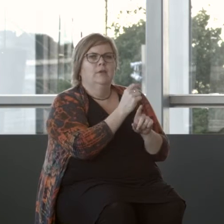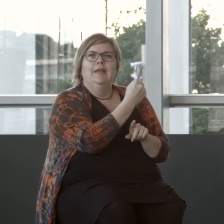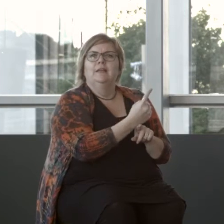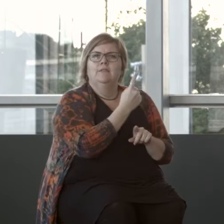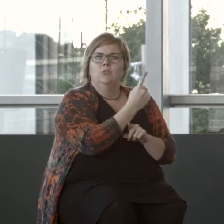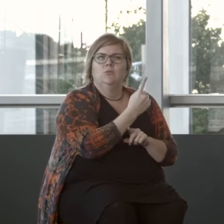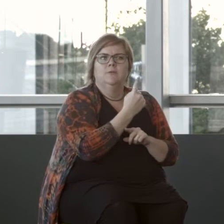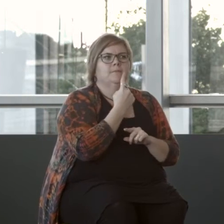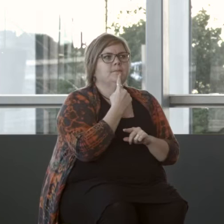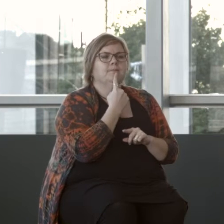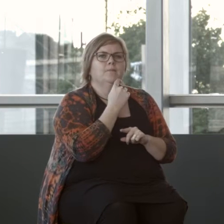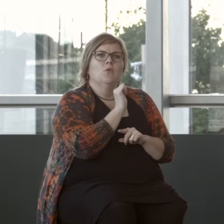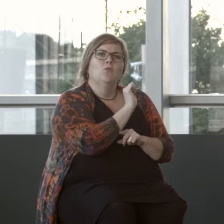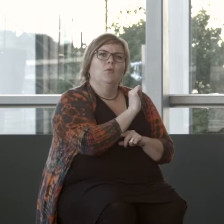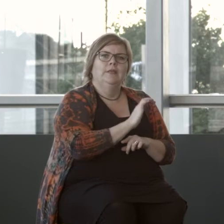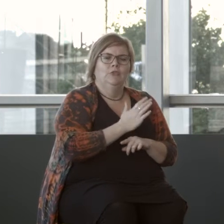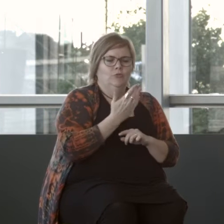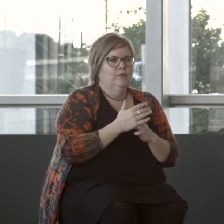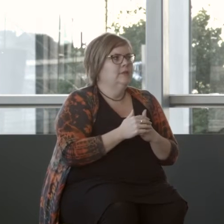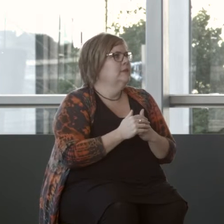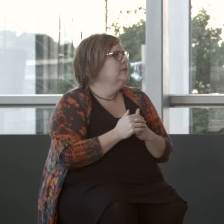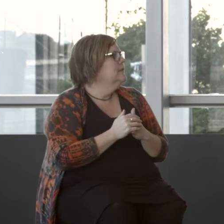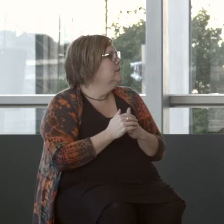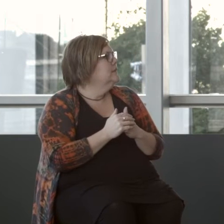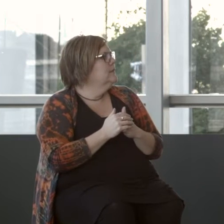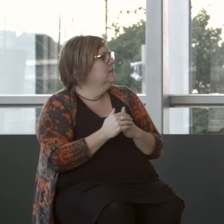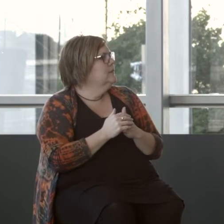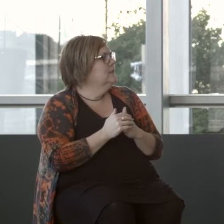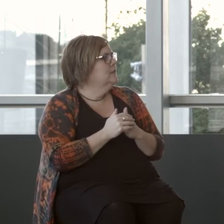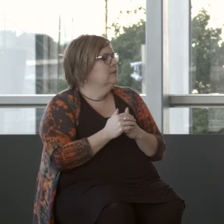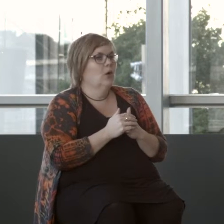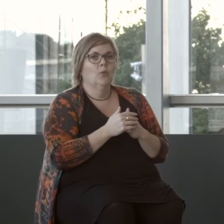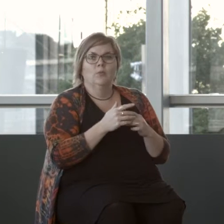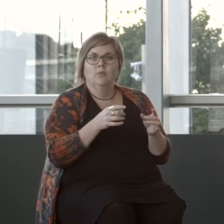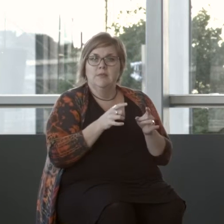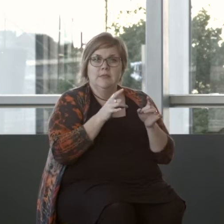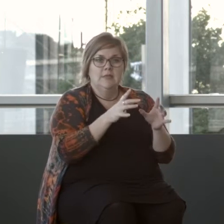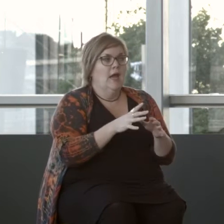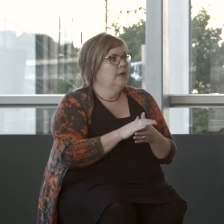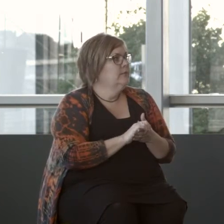individual interests. So, for a start,